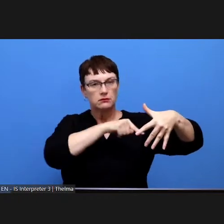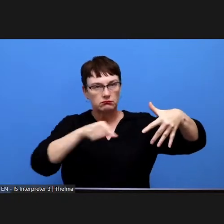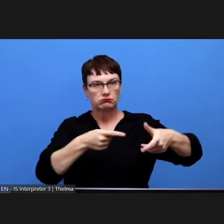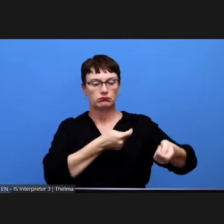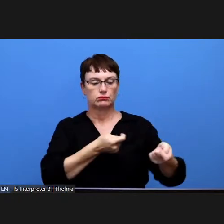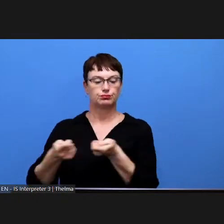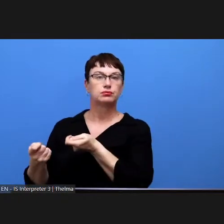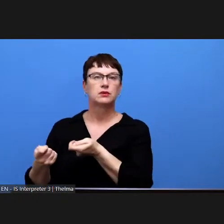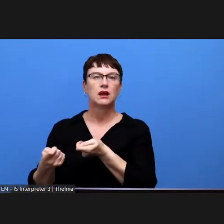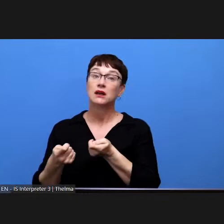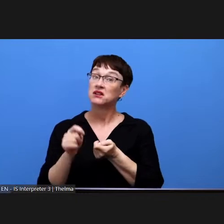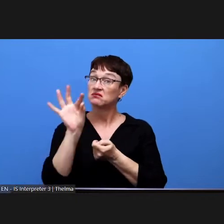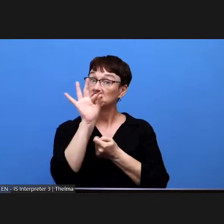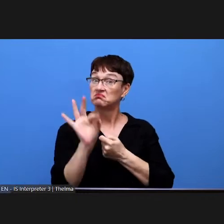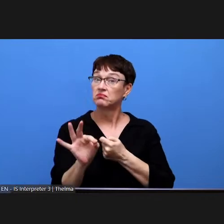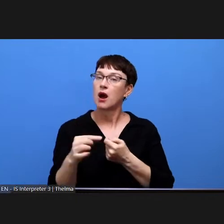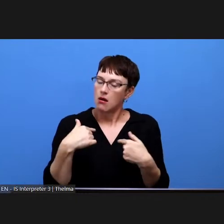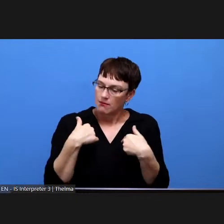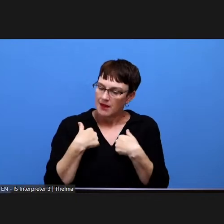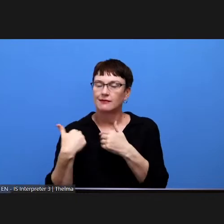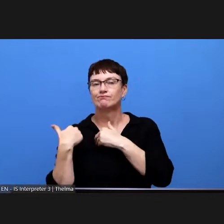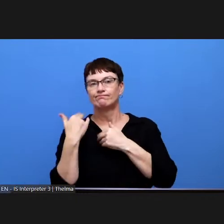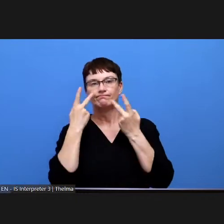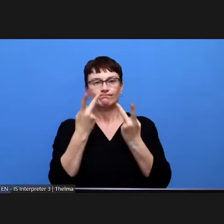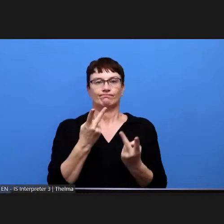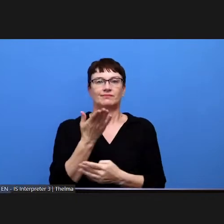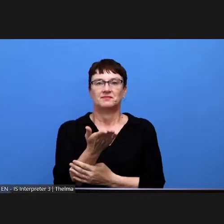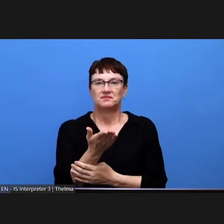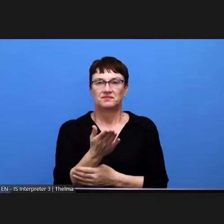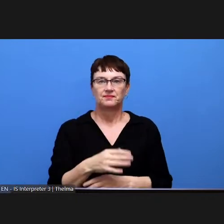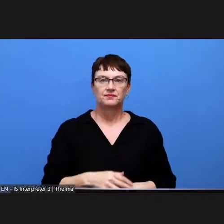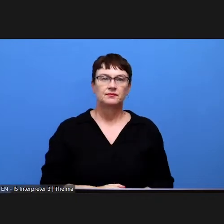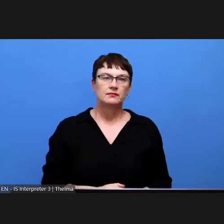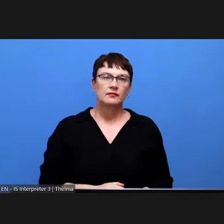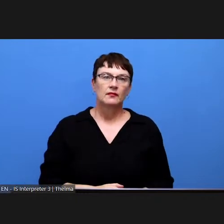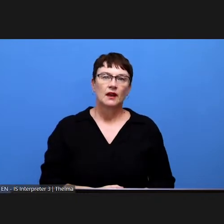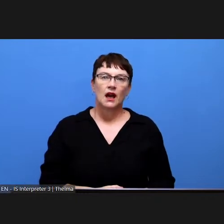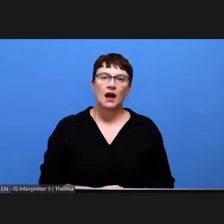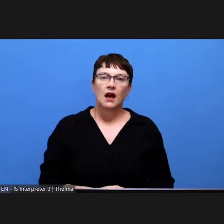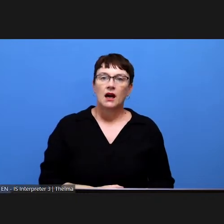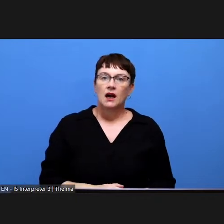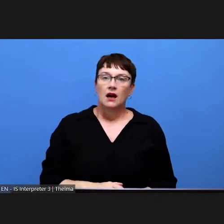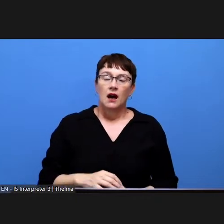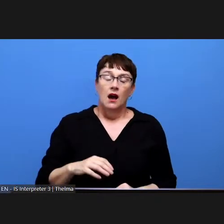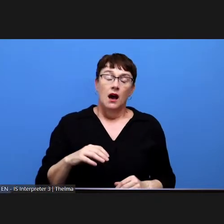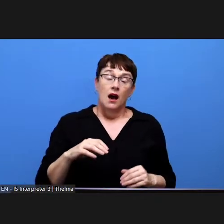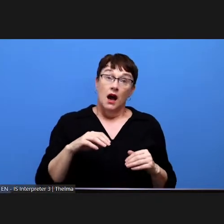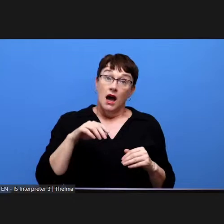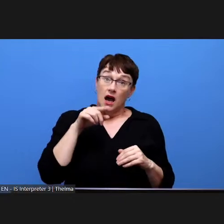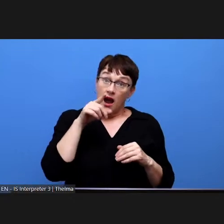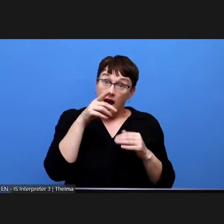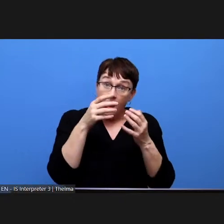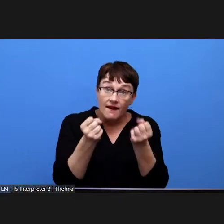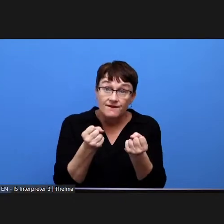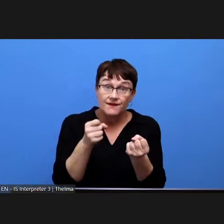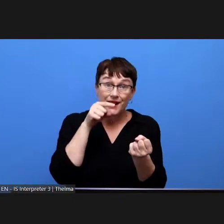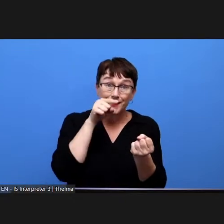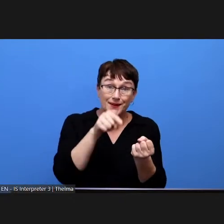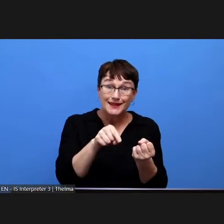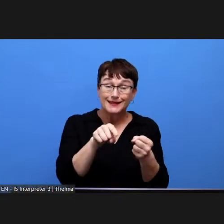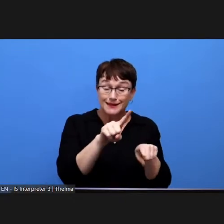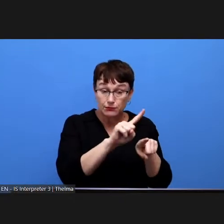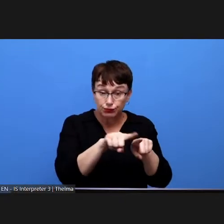level. Second and last point, it is to use the